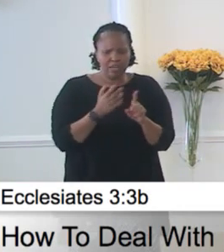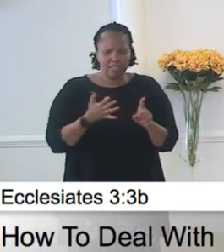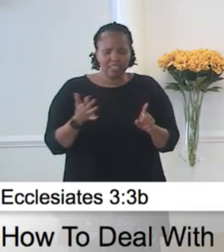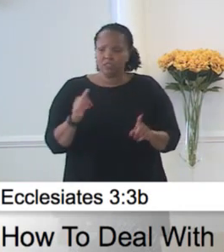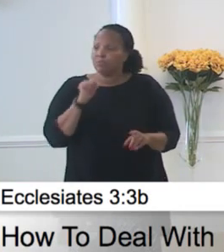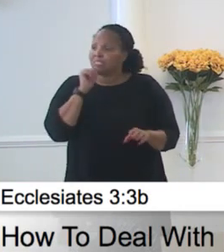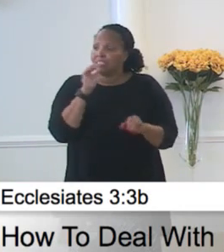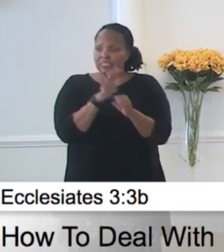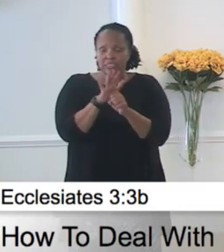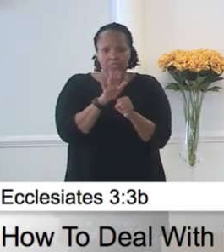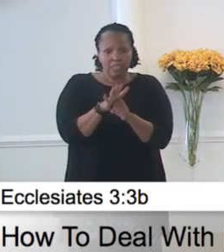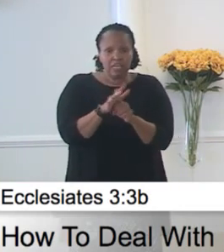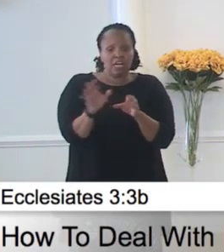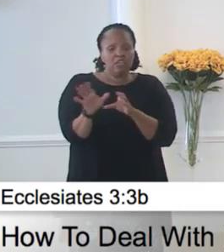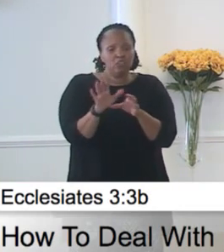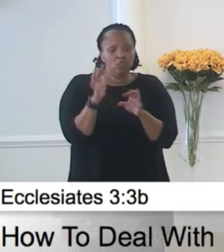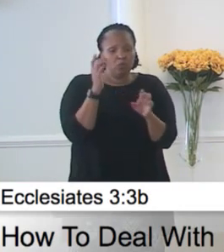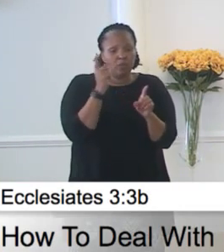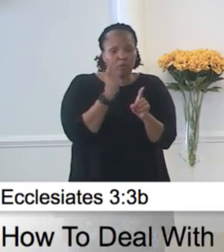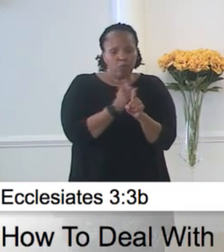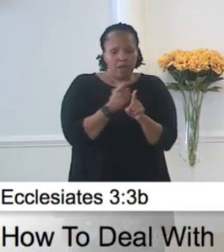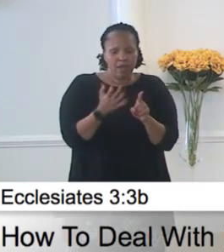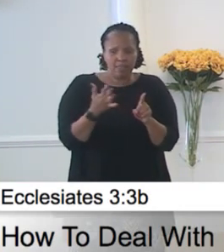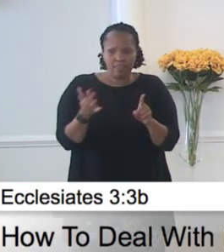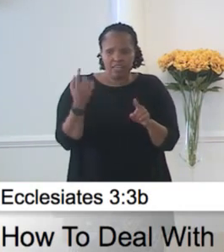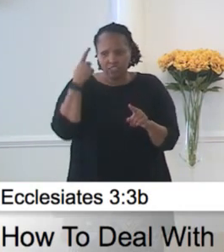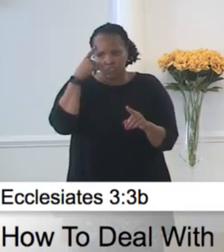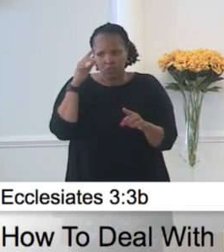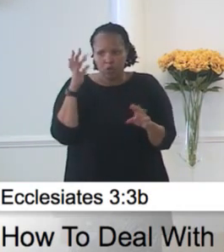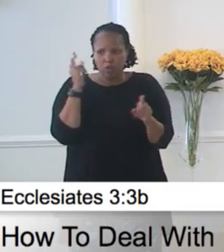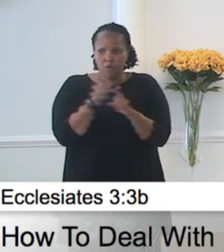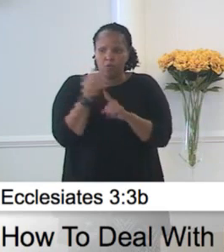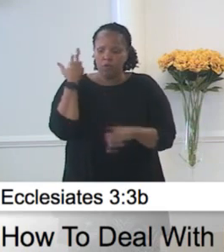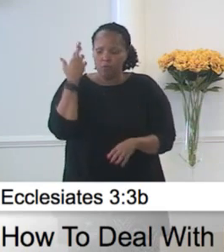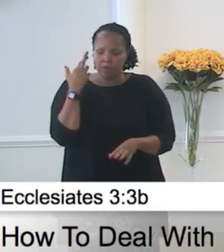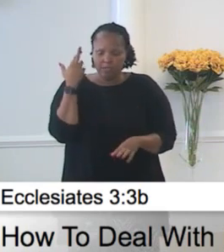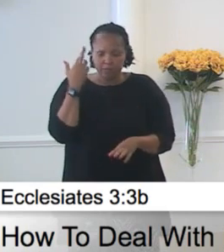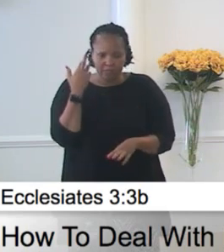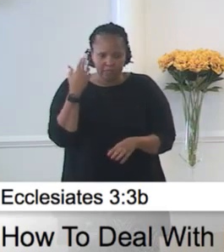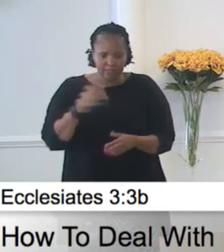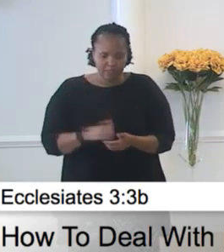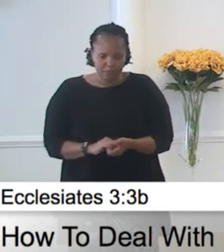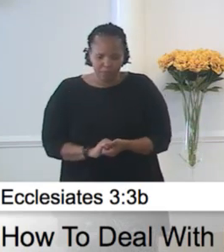It was doing the right things for the right reasons that he taught.